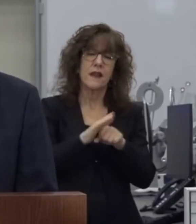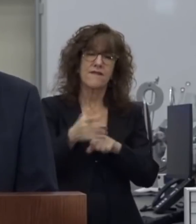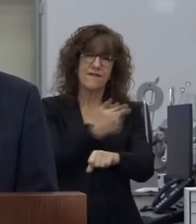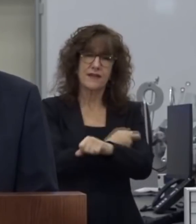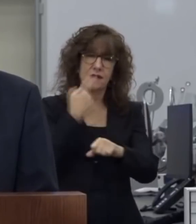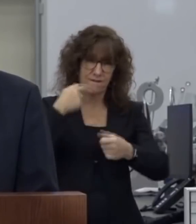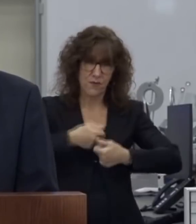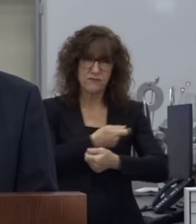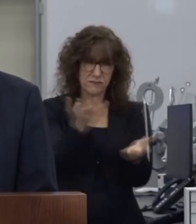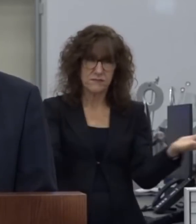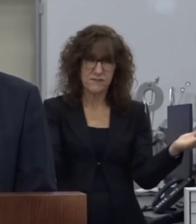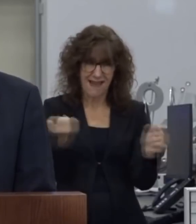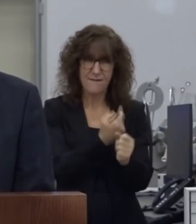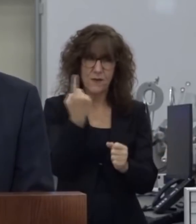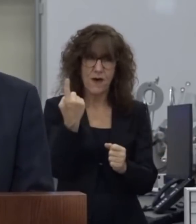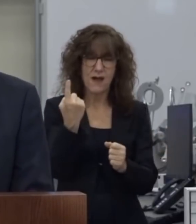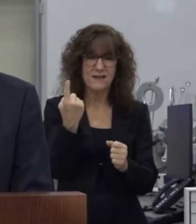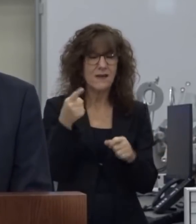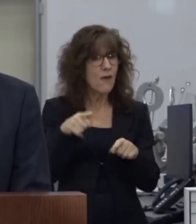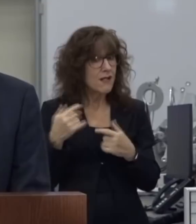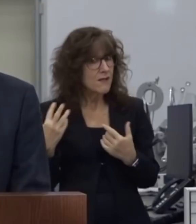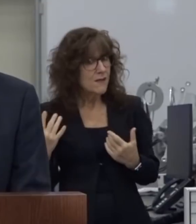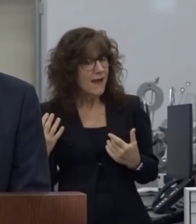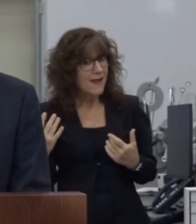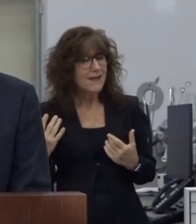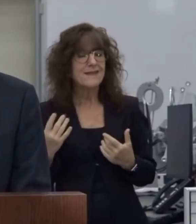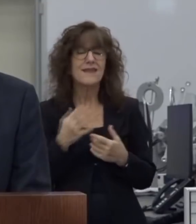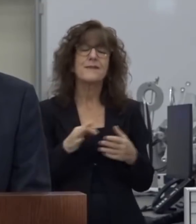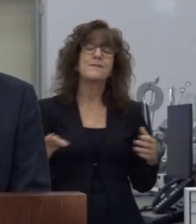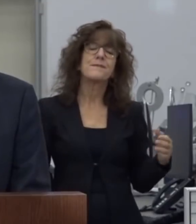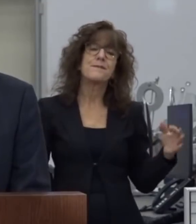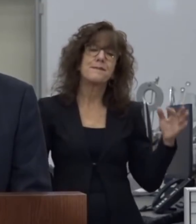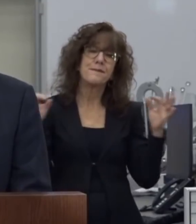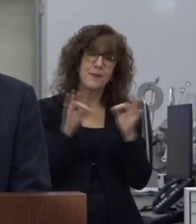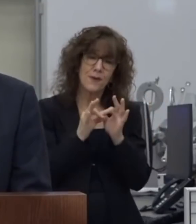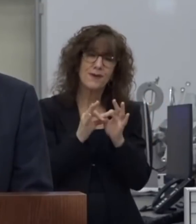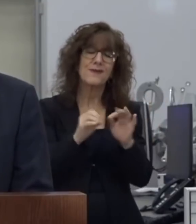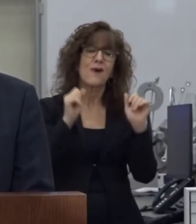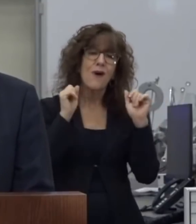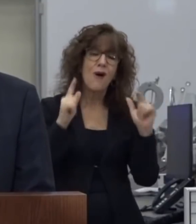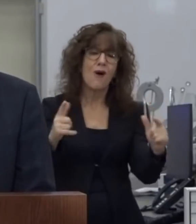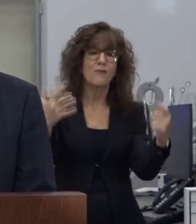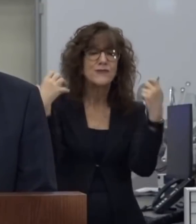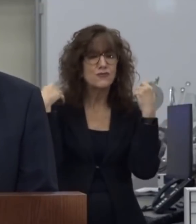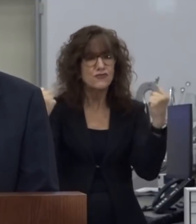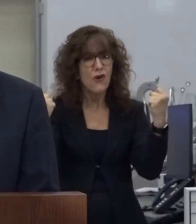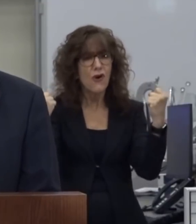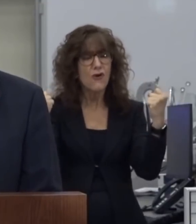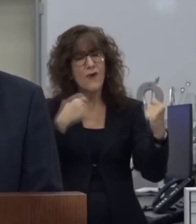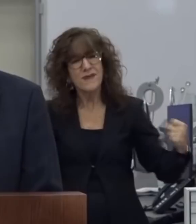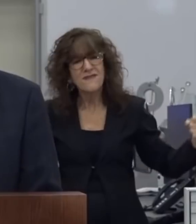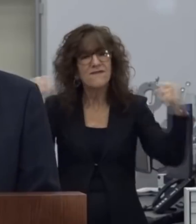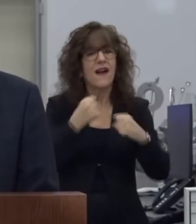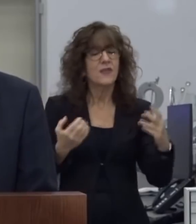public. So in the meantime, that's why it's so important that we all stay strong. We got to fight through